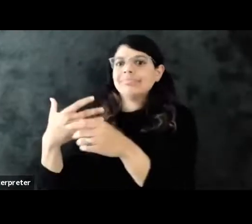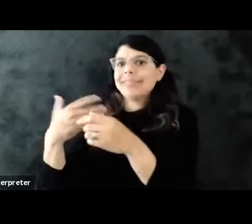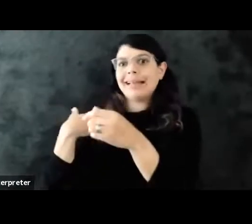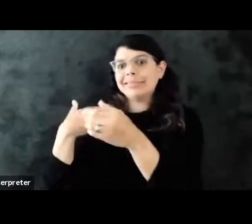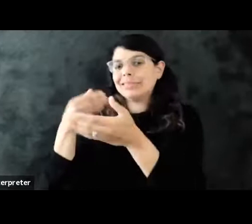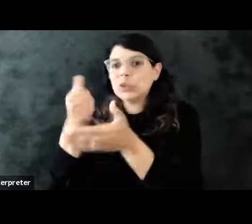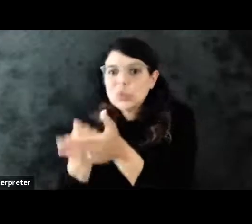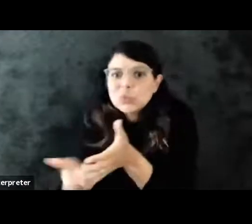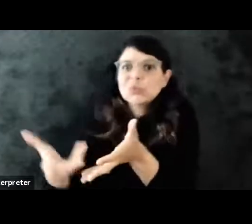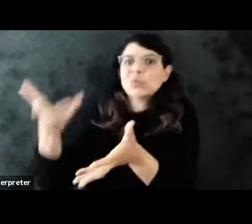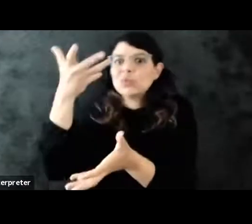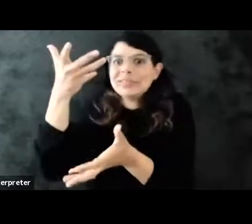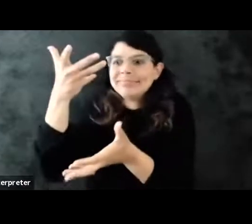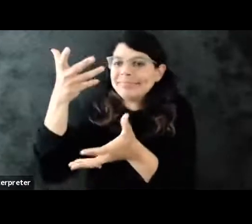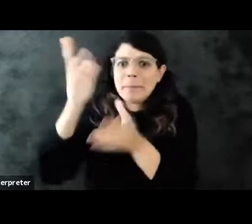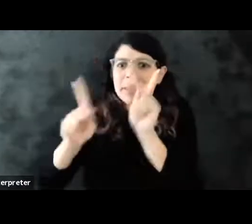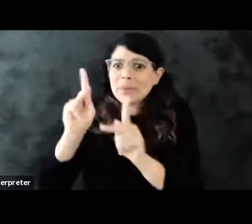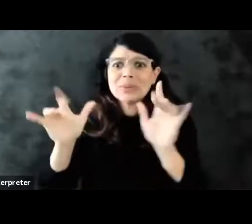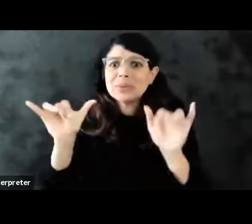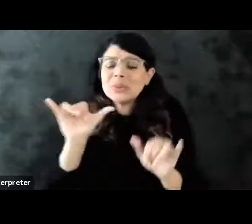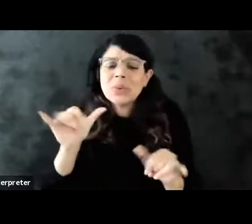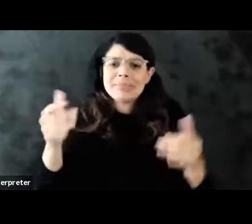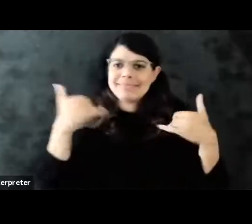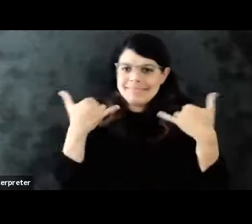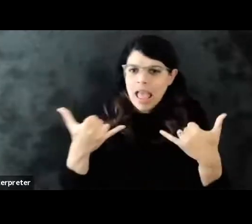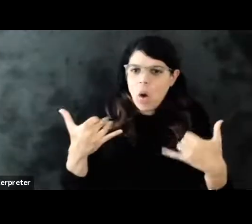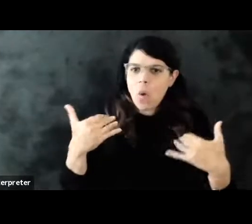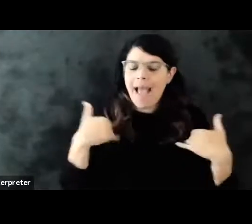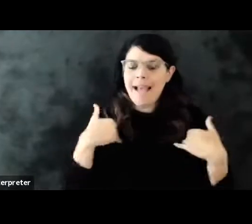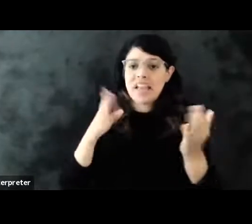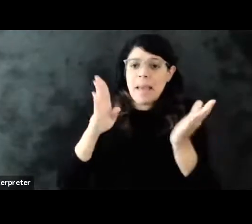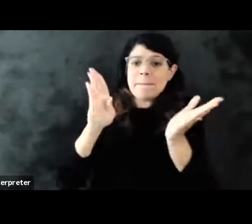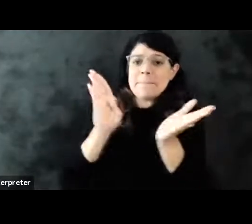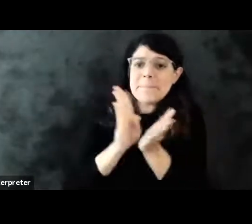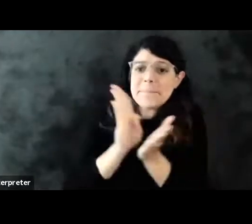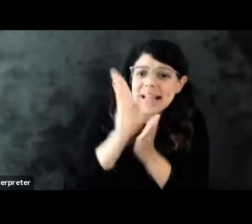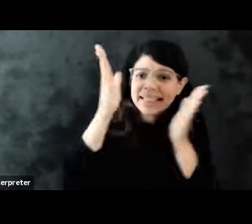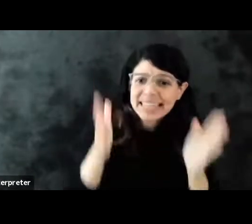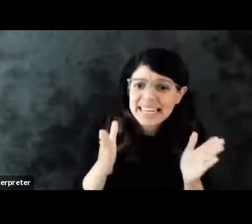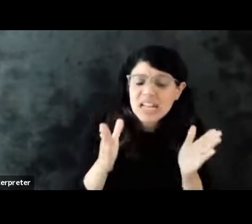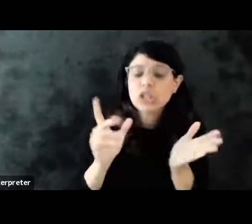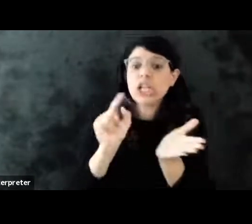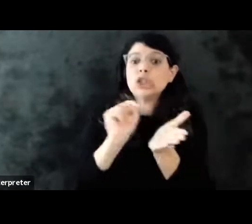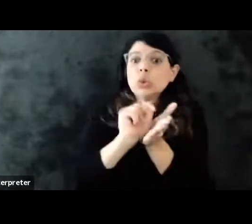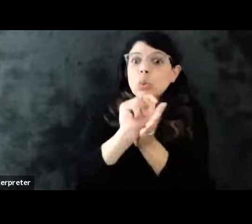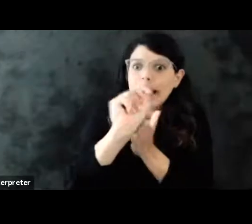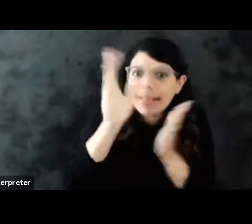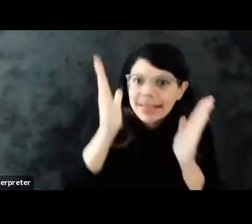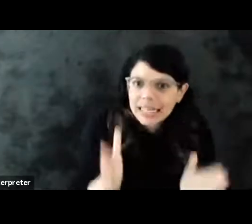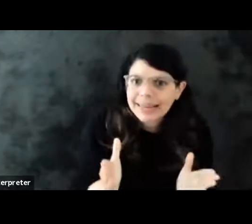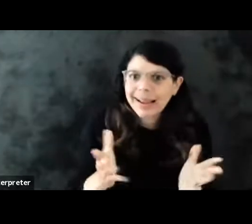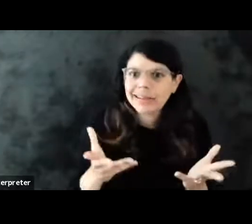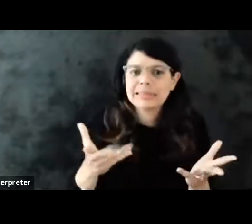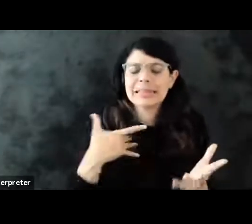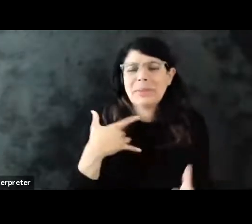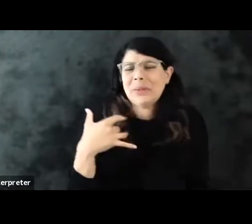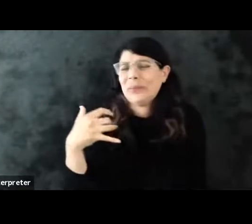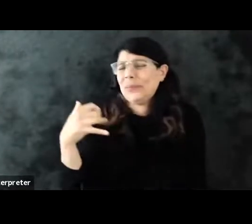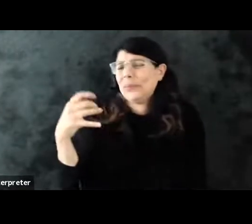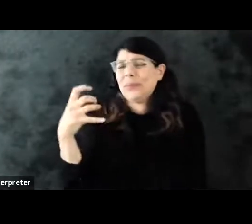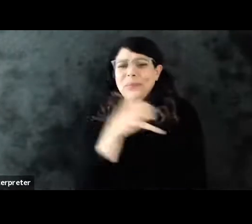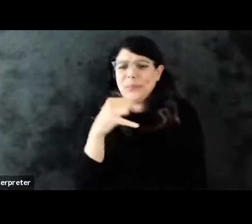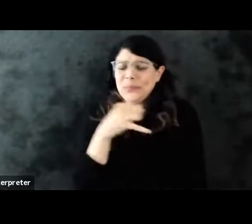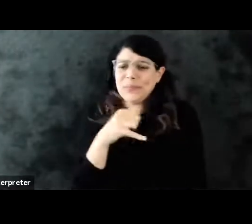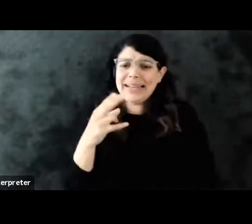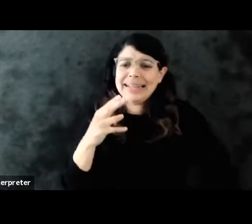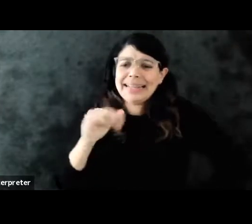chistosa. We got, a whole bunch of wealthy people that have been made better off from the